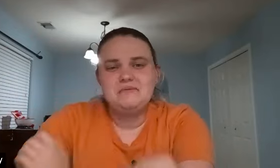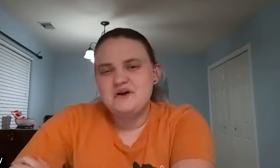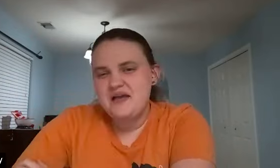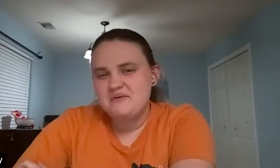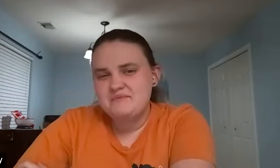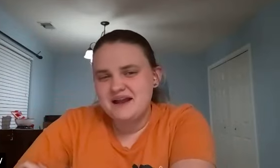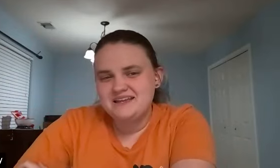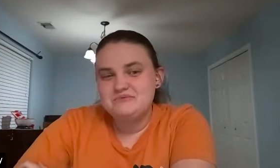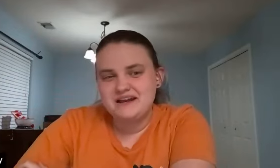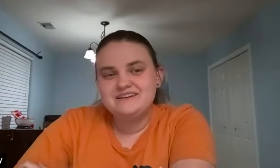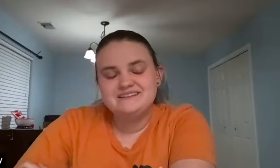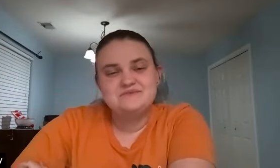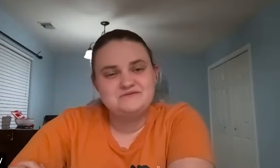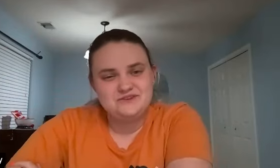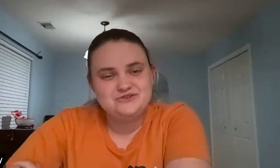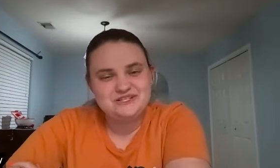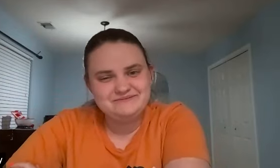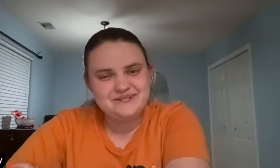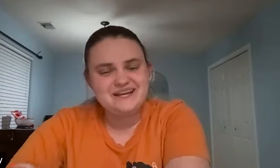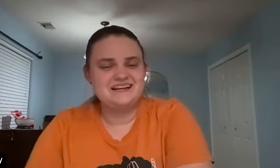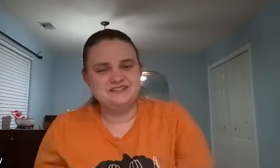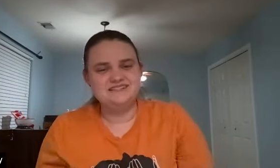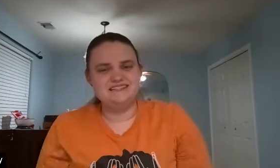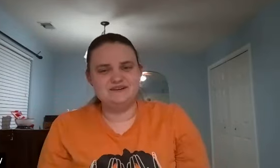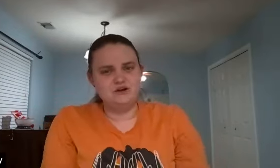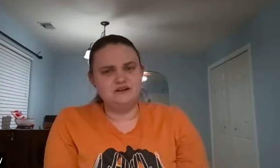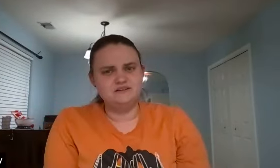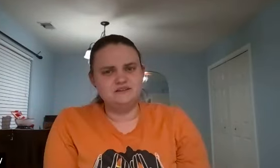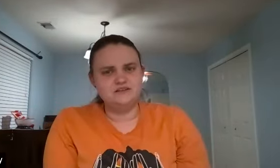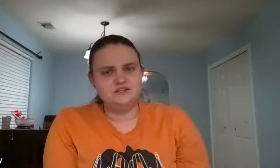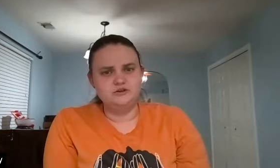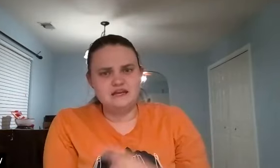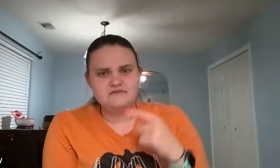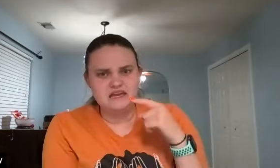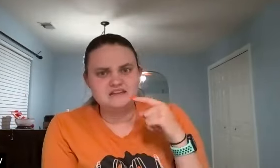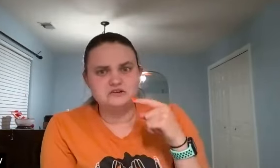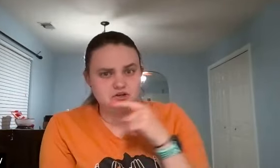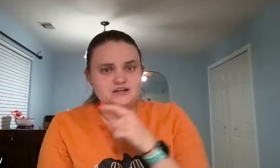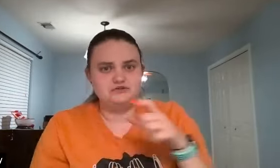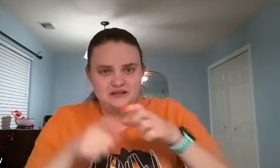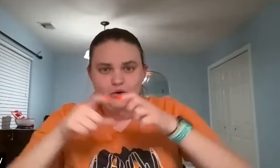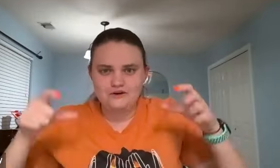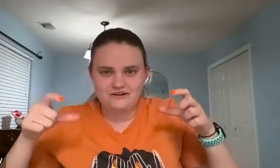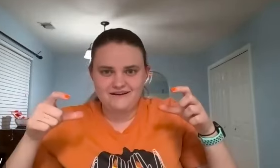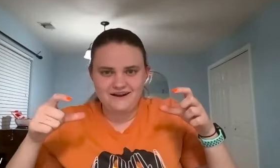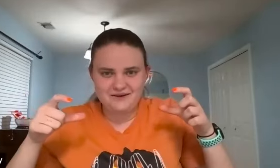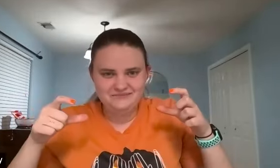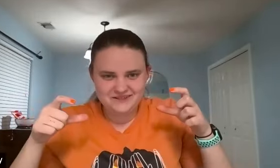But that one you might get some confusion because I could see someone going, you like have candy on your actual like corn on a cob,